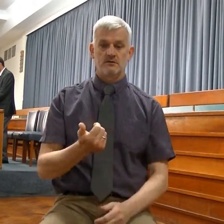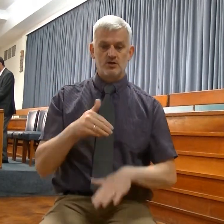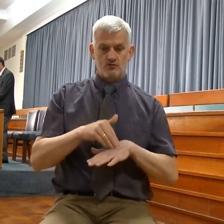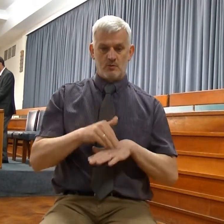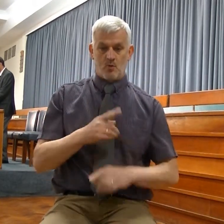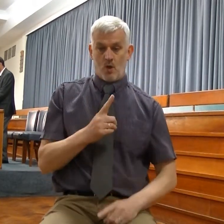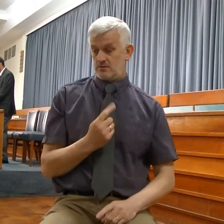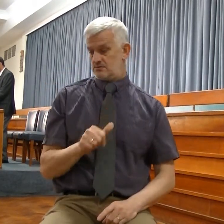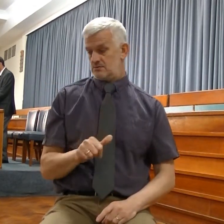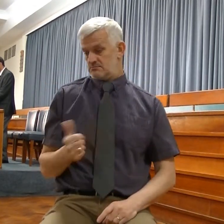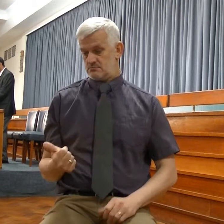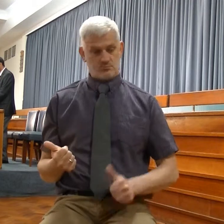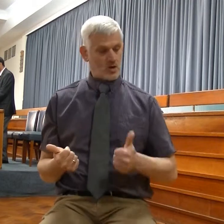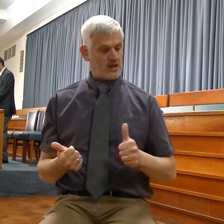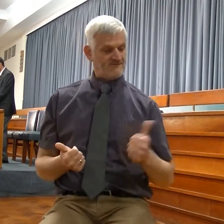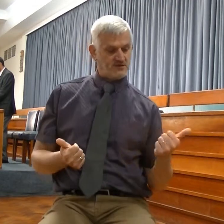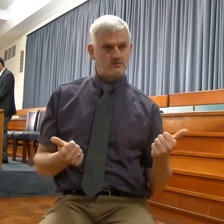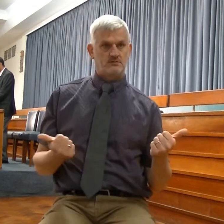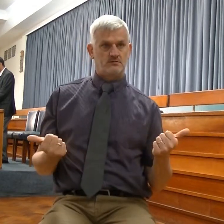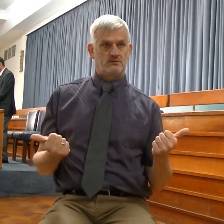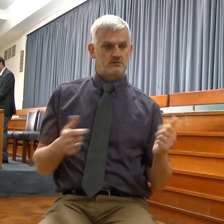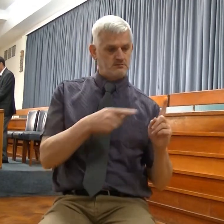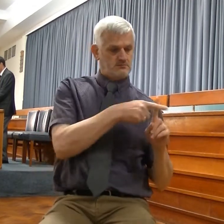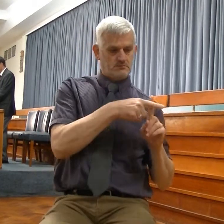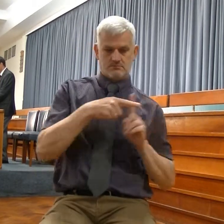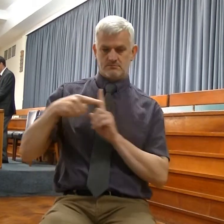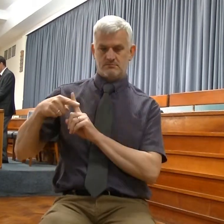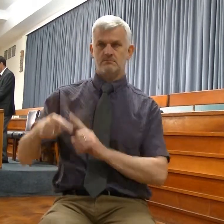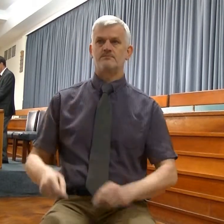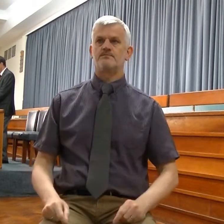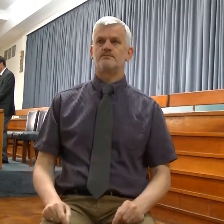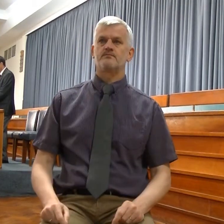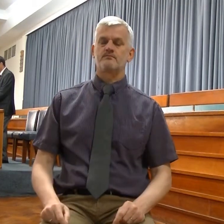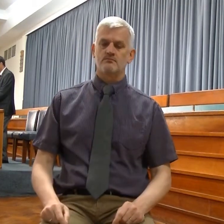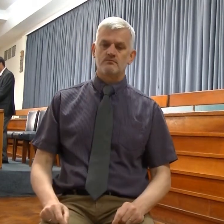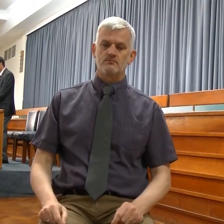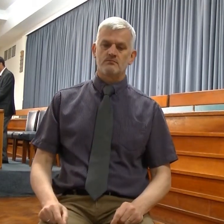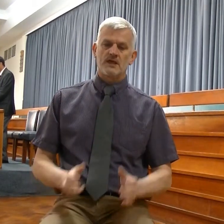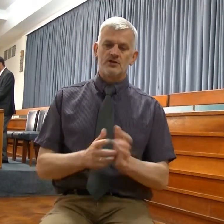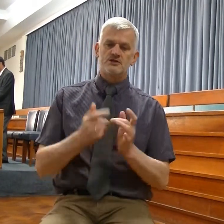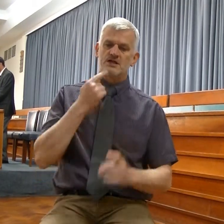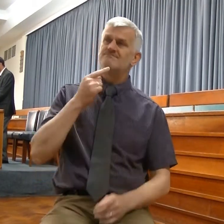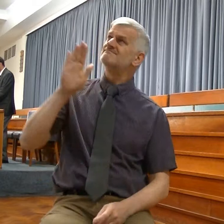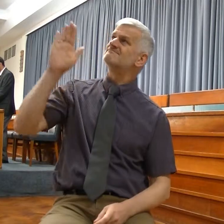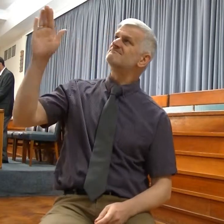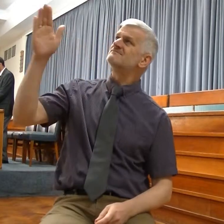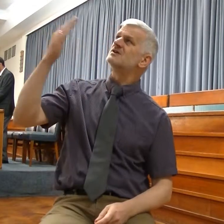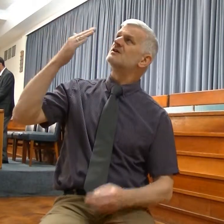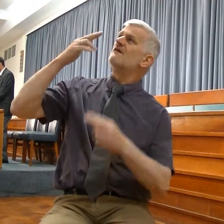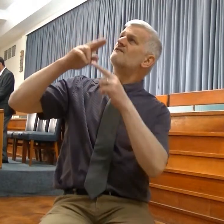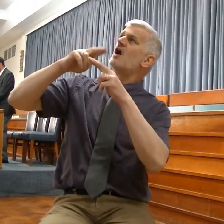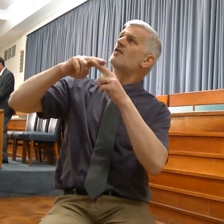on the left. Then said Jesus, Father, forgive them, for they know